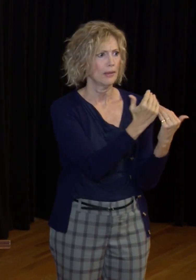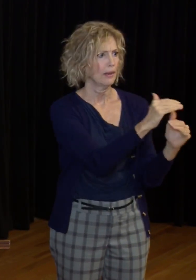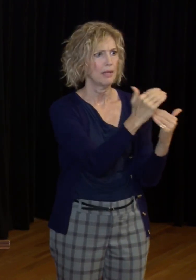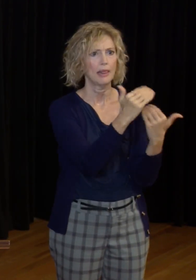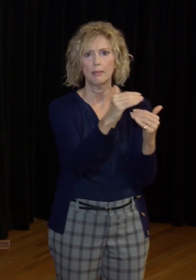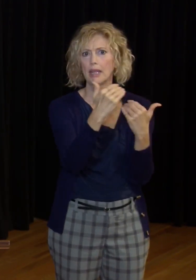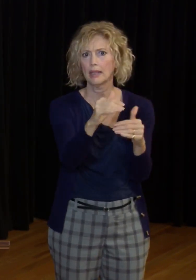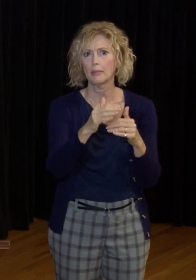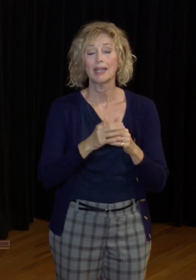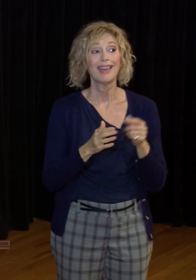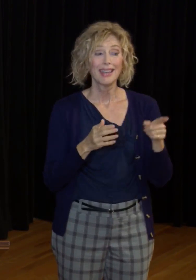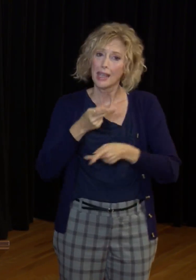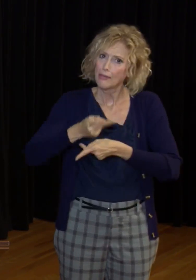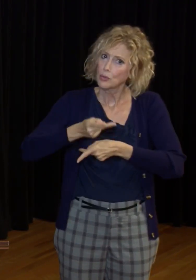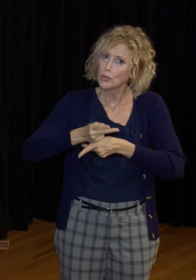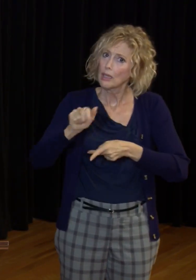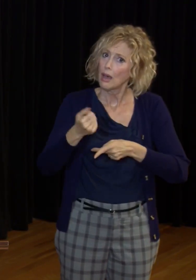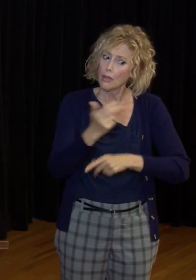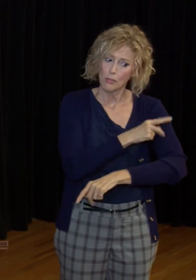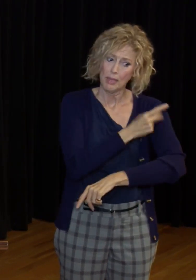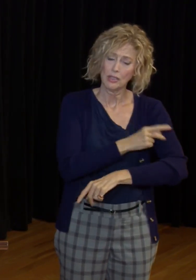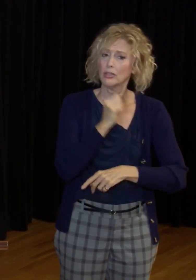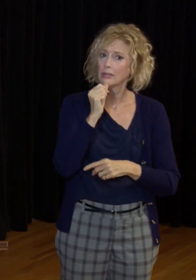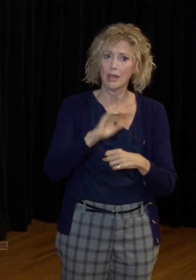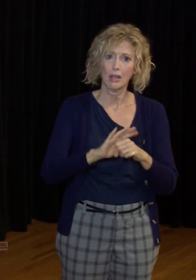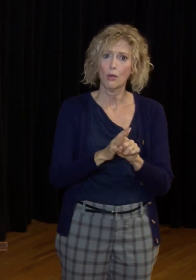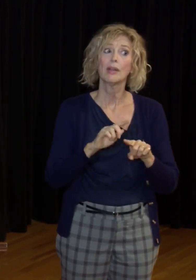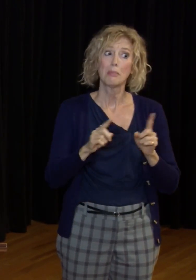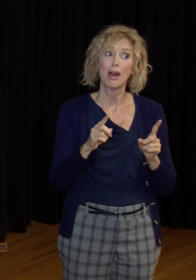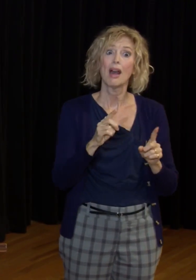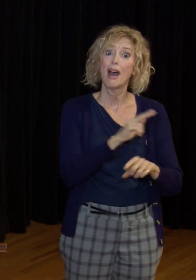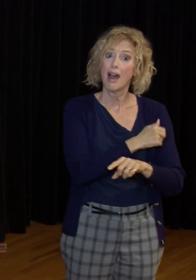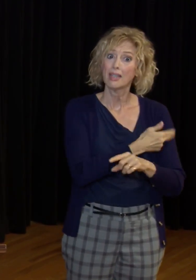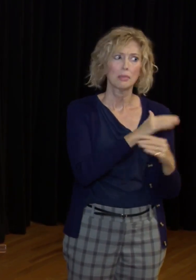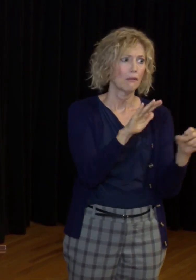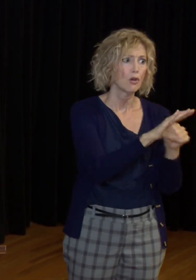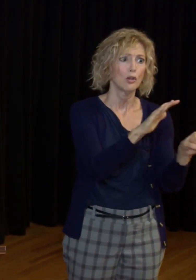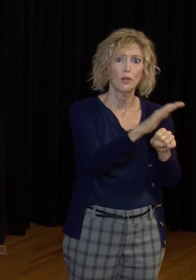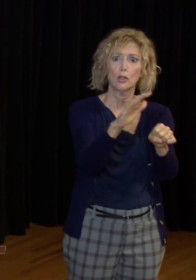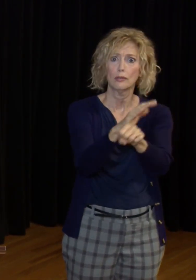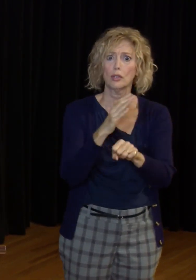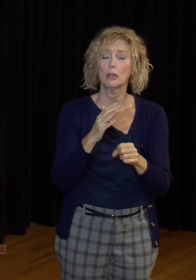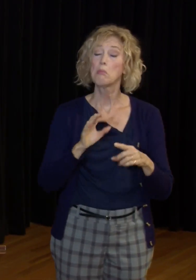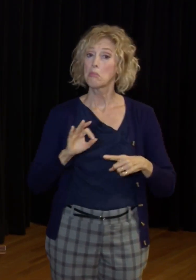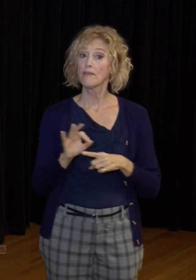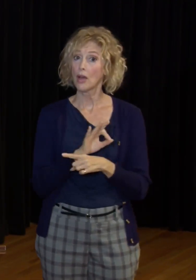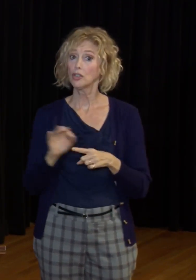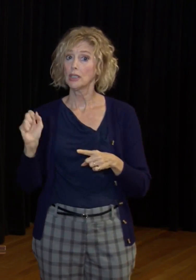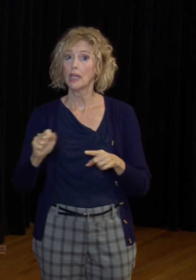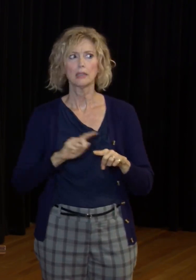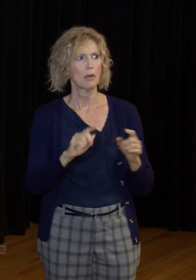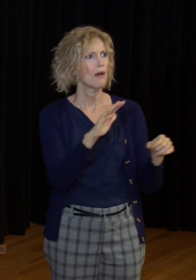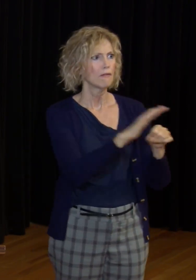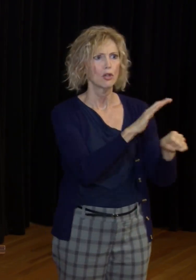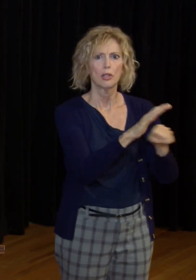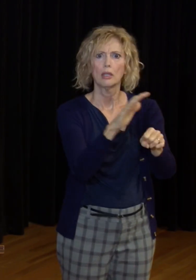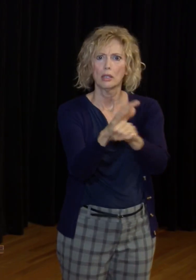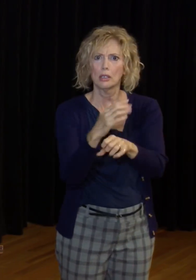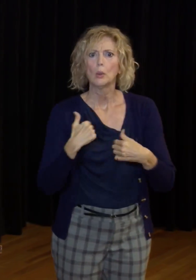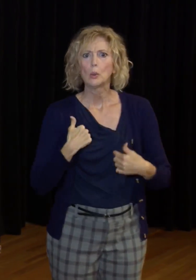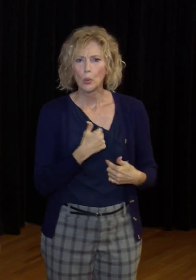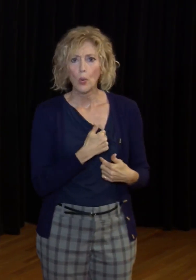that are non-COVID related, and right now our hospitals are still very full. They are functioning, but they're still very full. We want to be sensitive to that, but